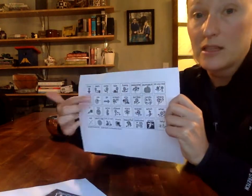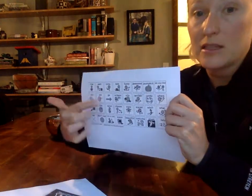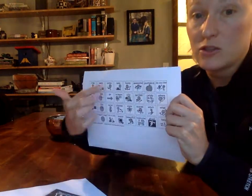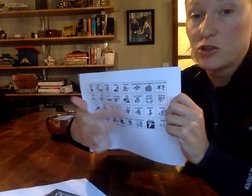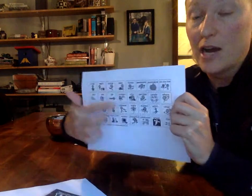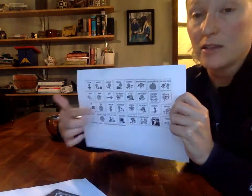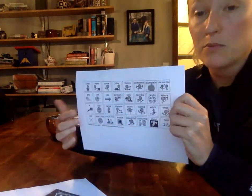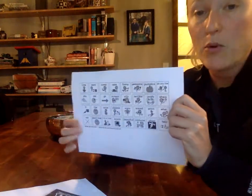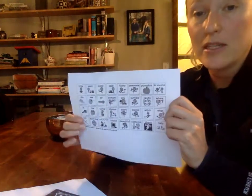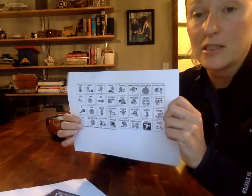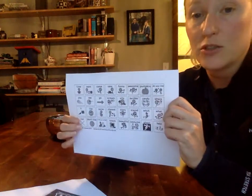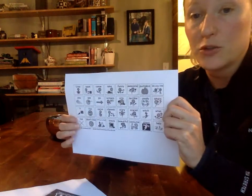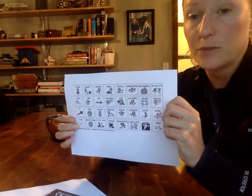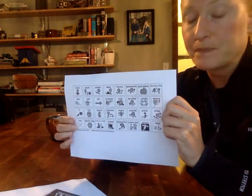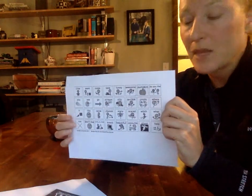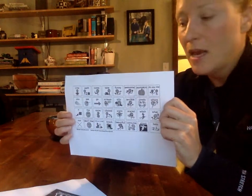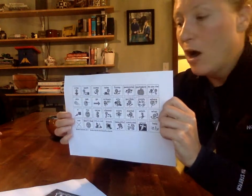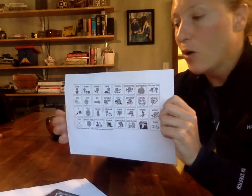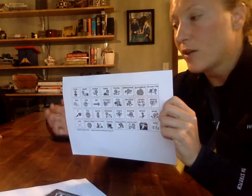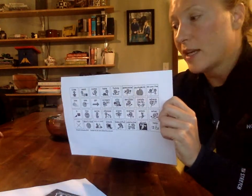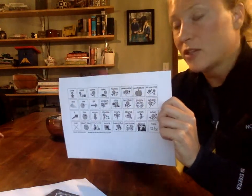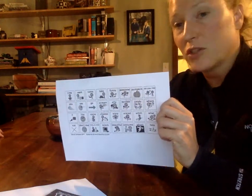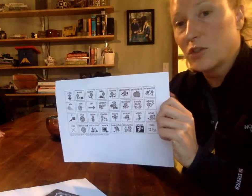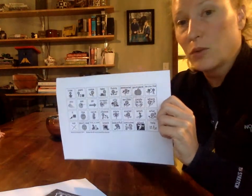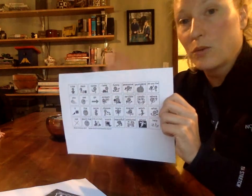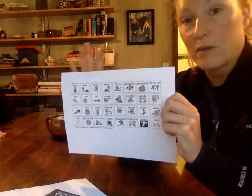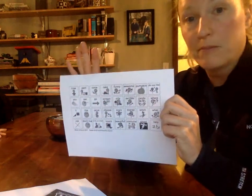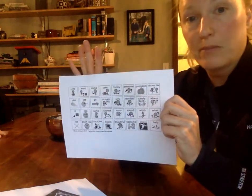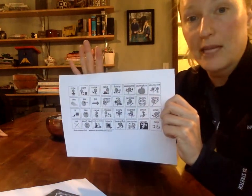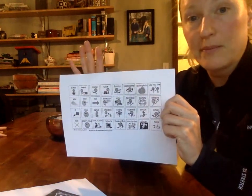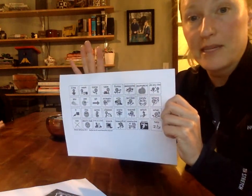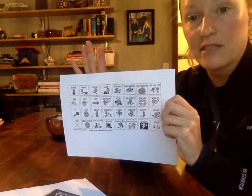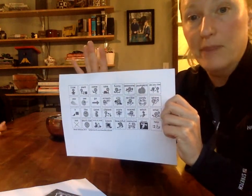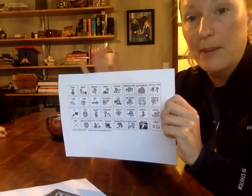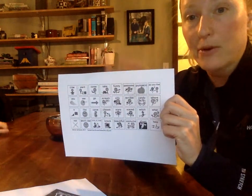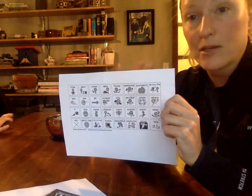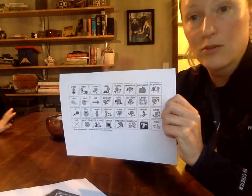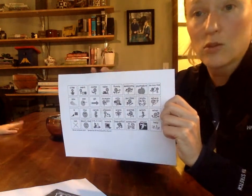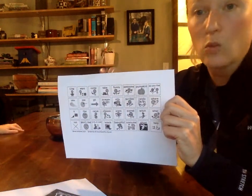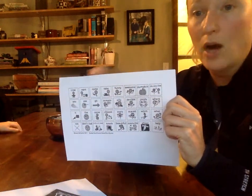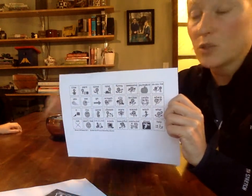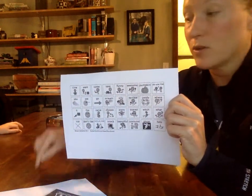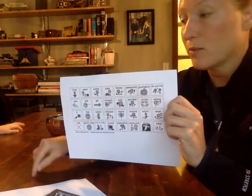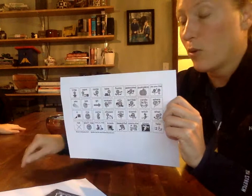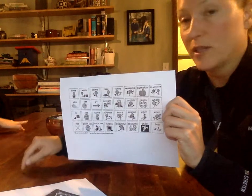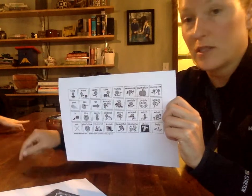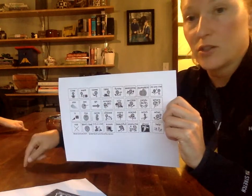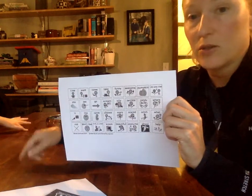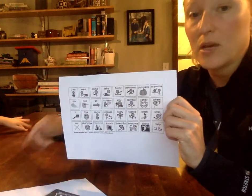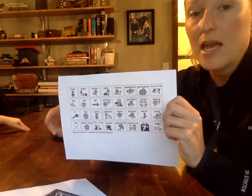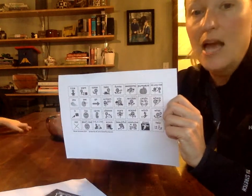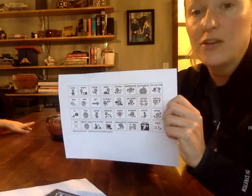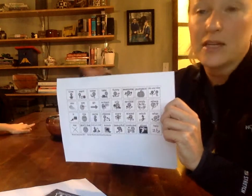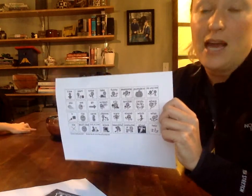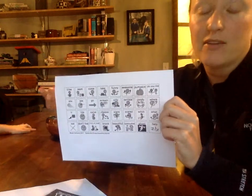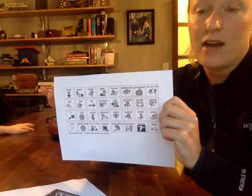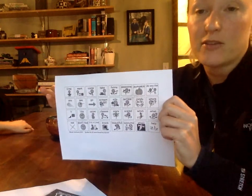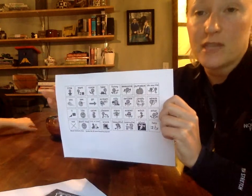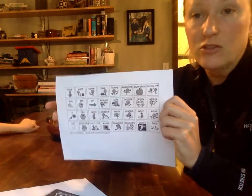this child is pointing to, or they can just do it with a plain piece of paper, and you just watch what they're pointing to, and you can have a conversation